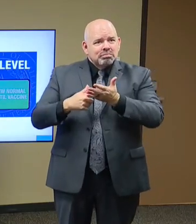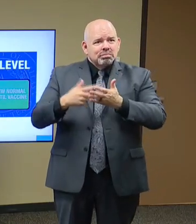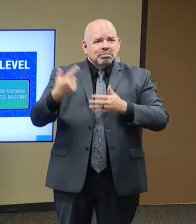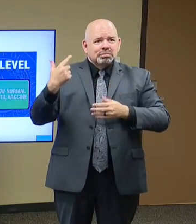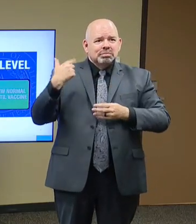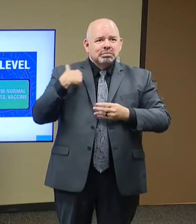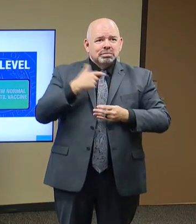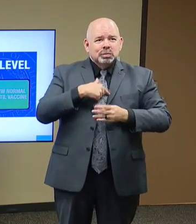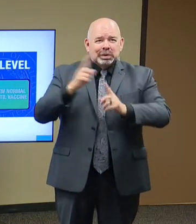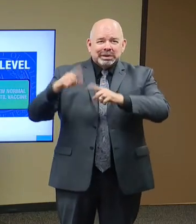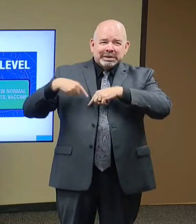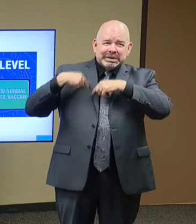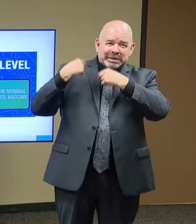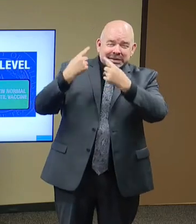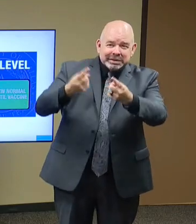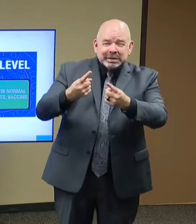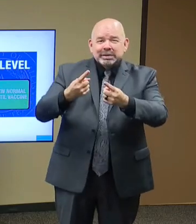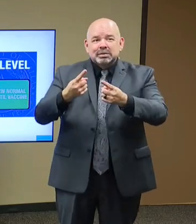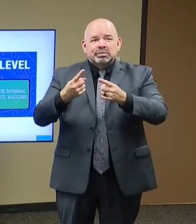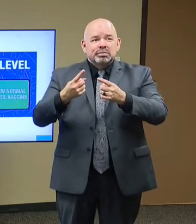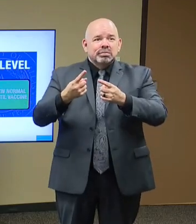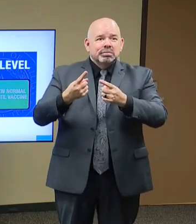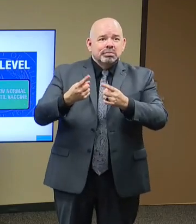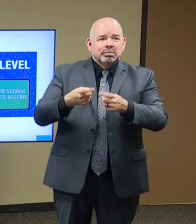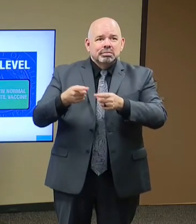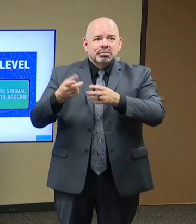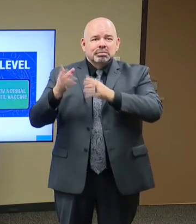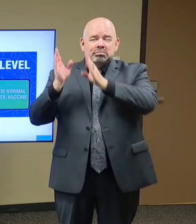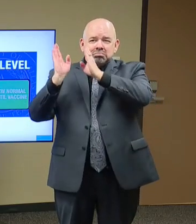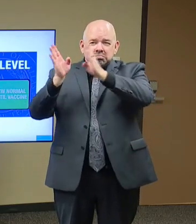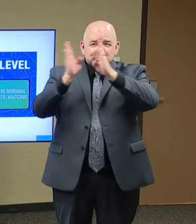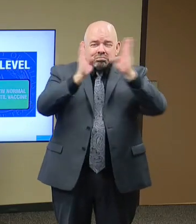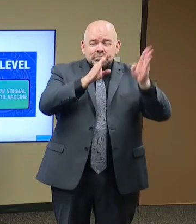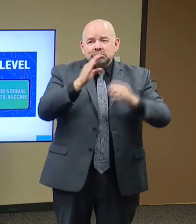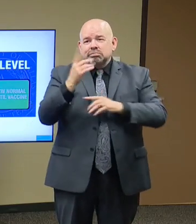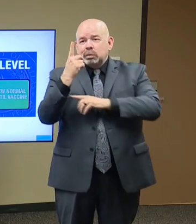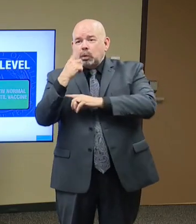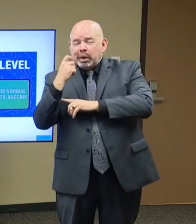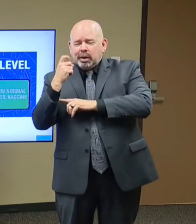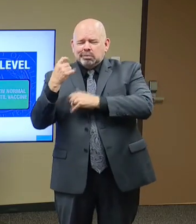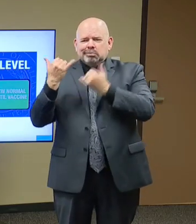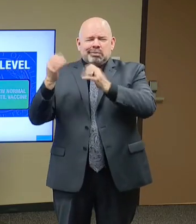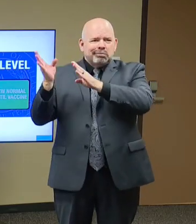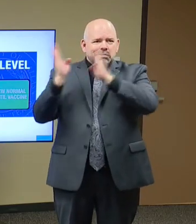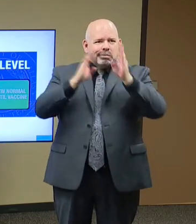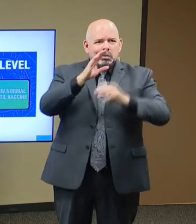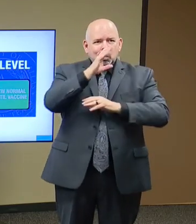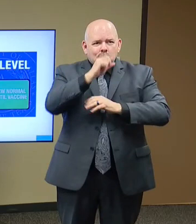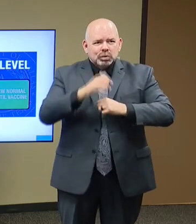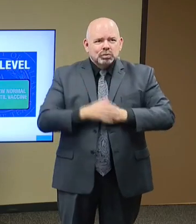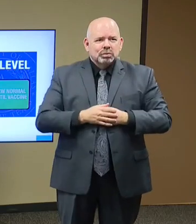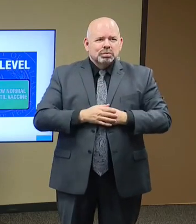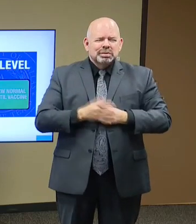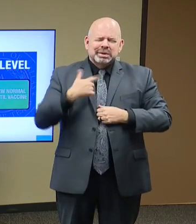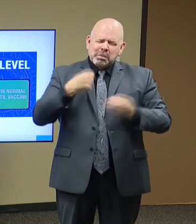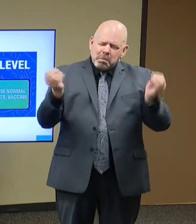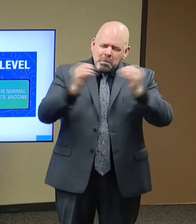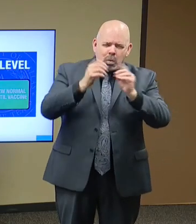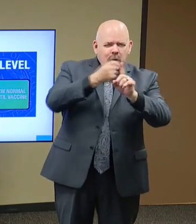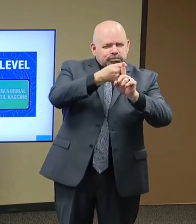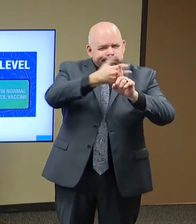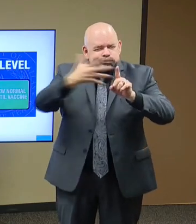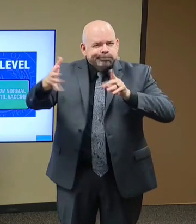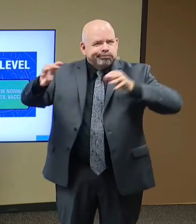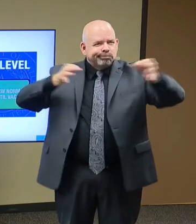more details, and enhancing them, and have some more of that information. But